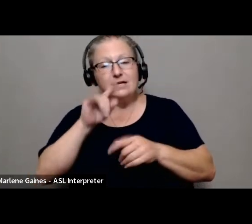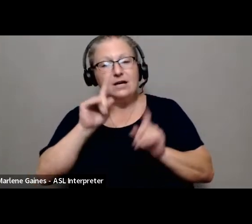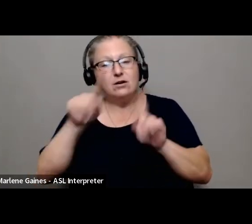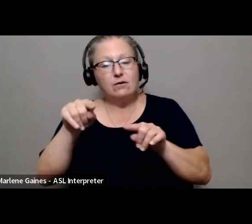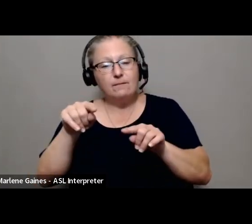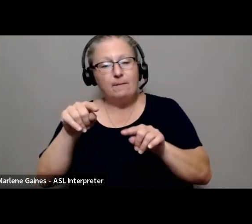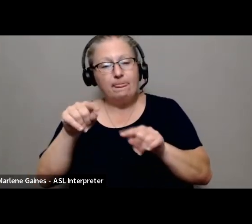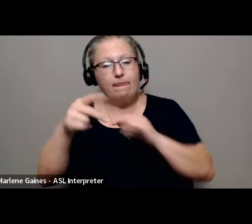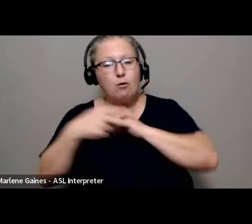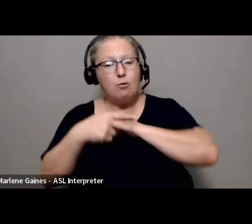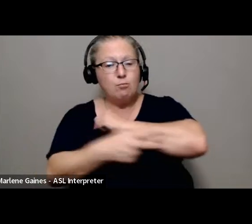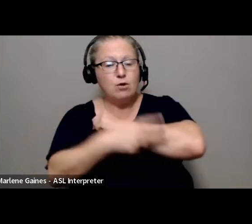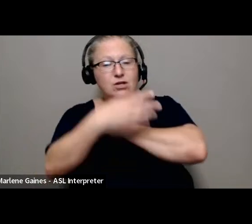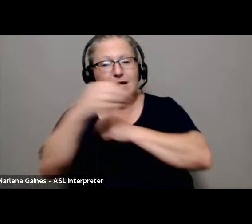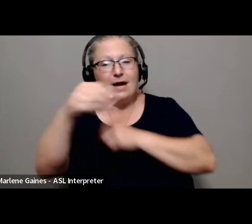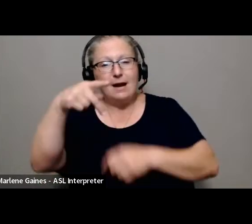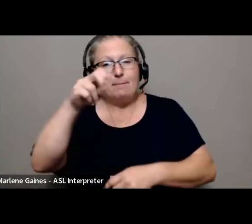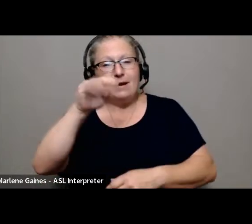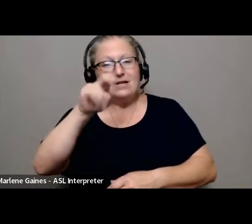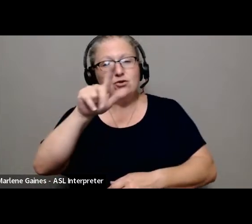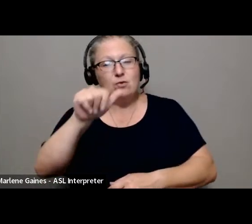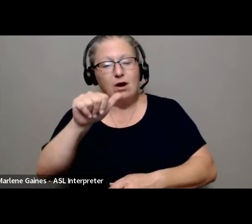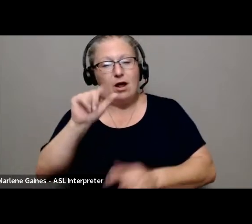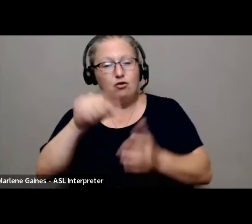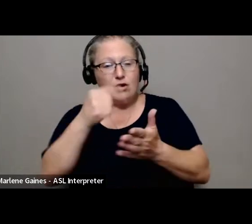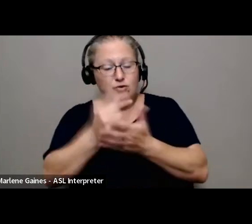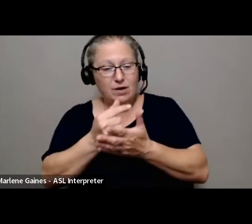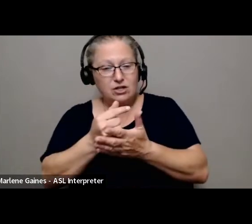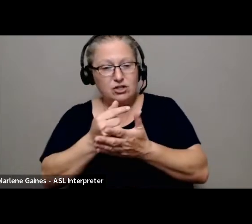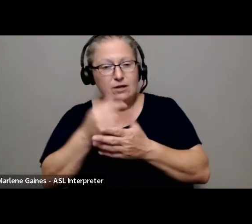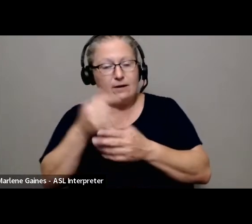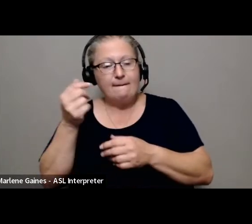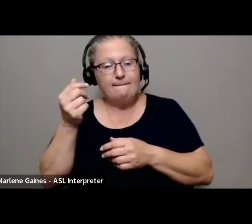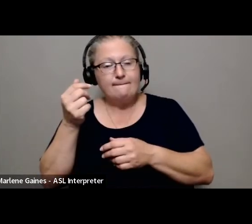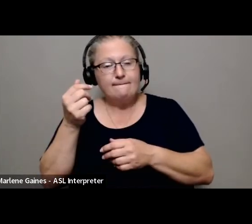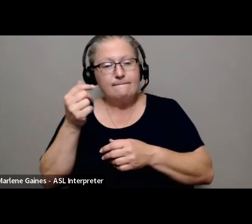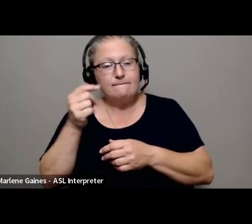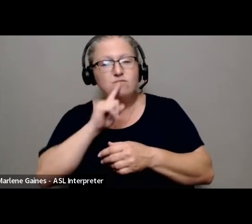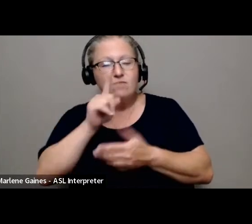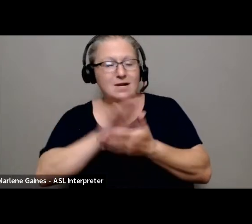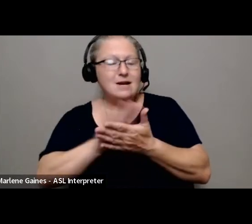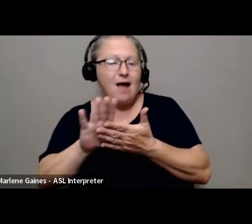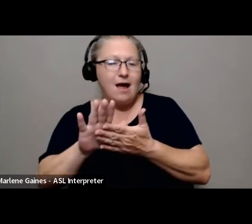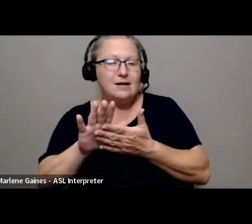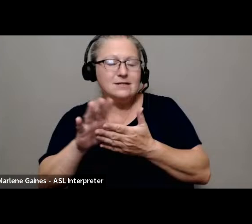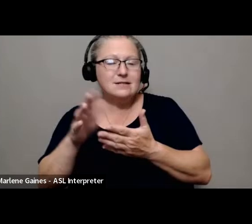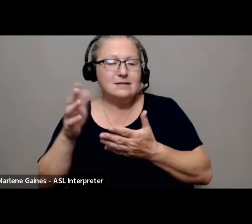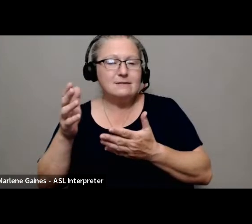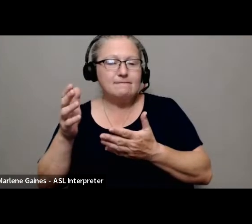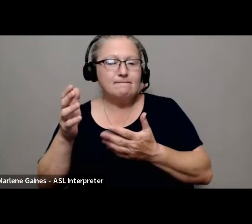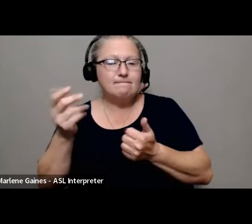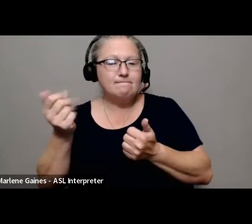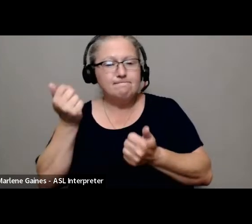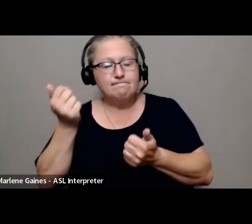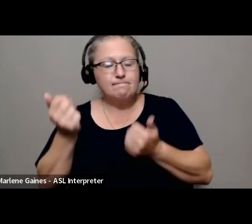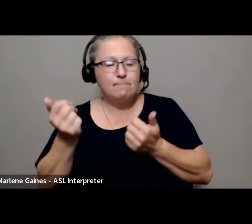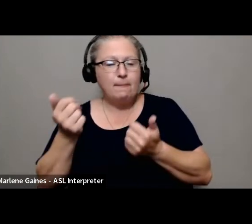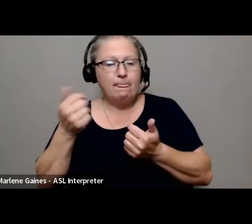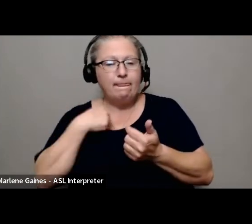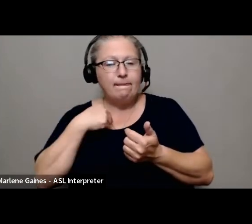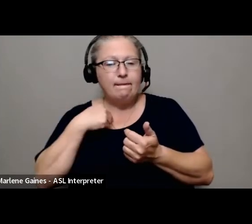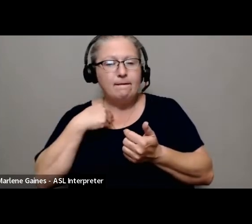the Bridge and Peninsula graduations, which was really nice. I